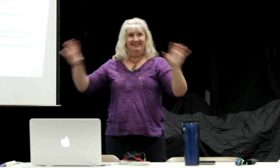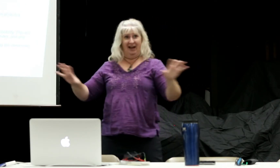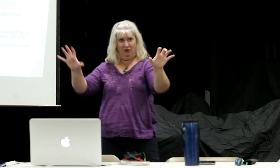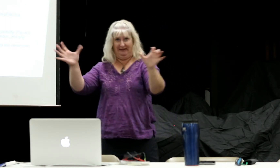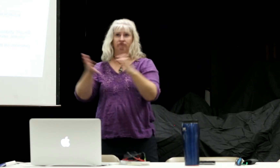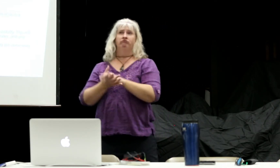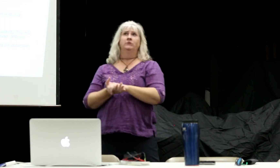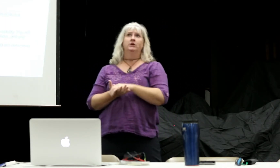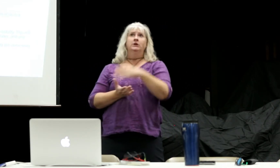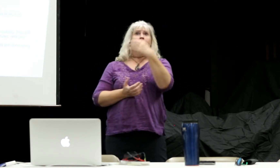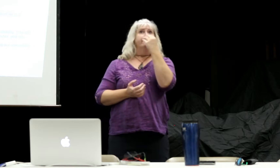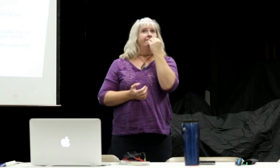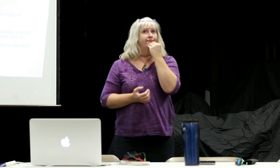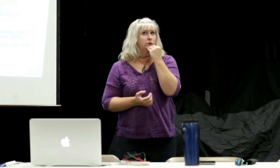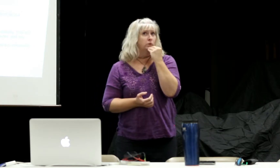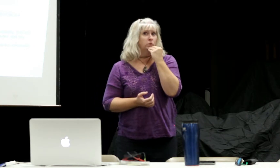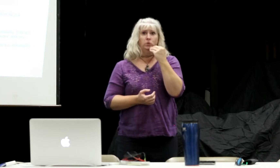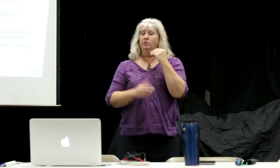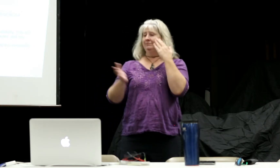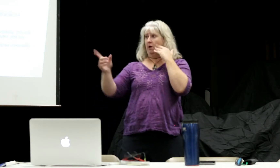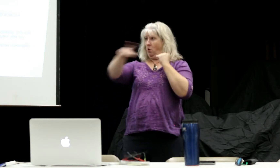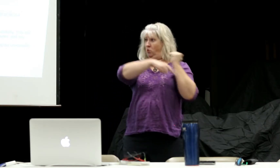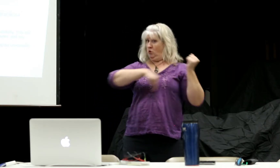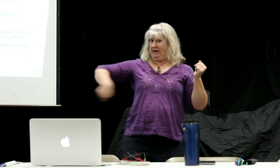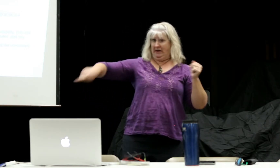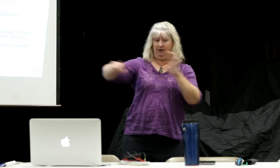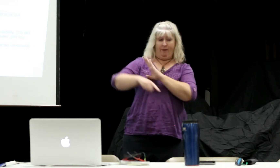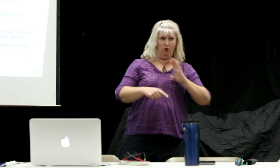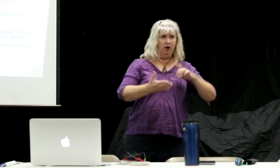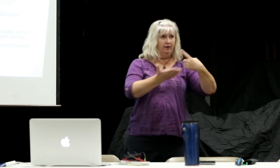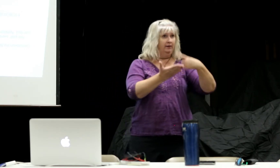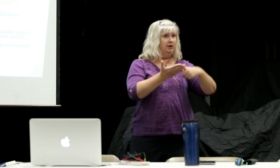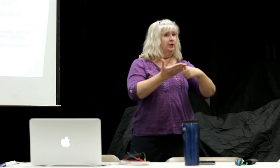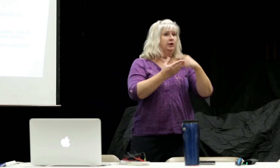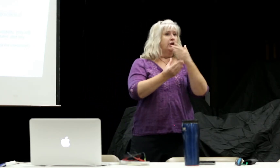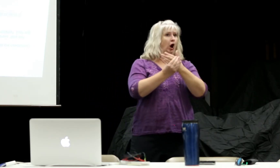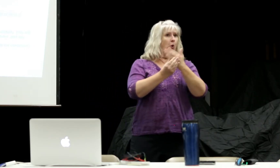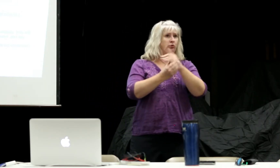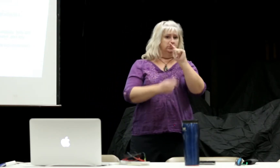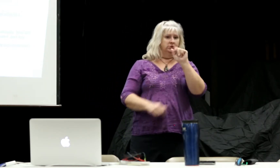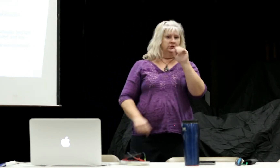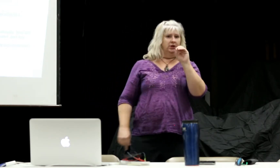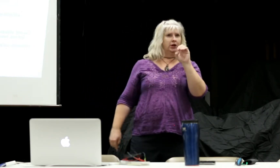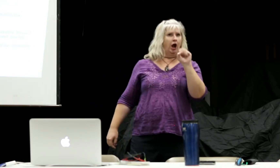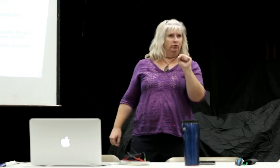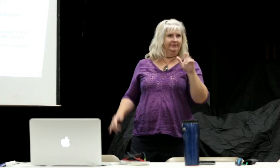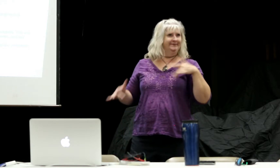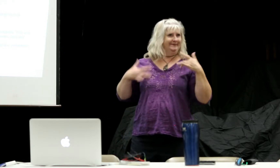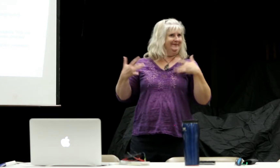larger room this time, so we have room for more decorations. The board and myself have been talking about